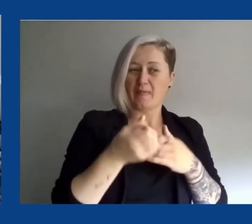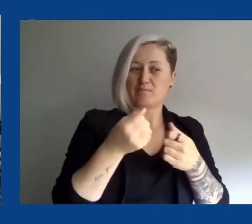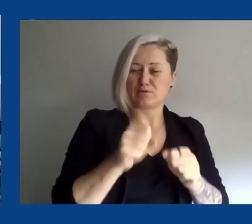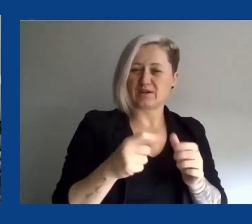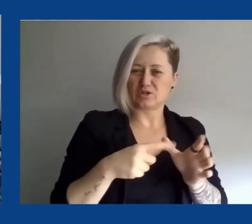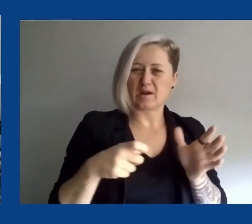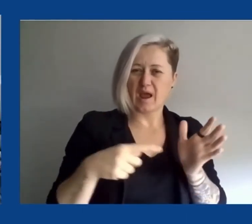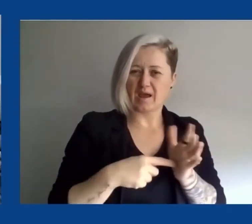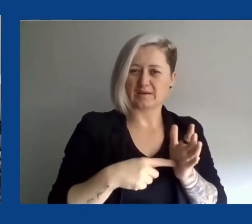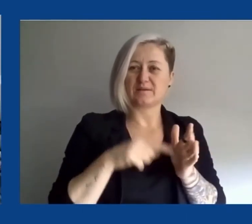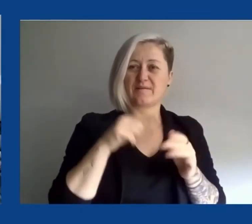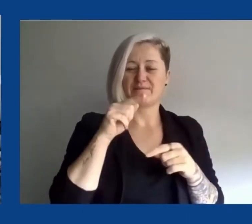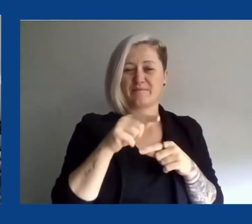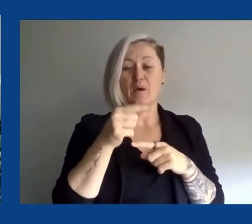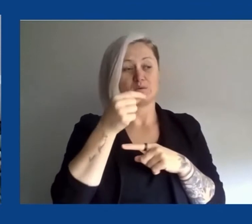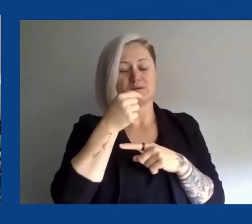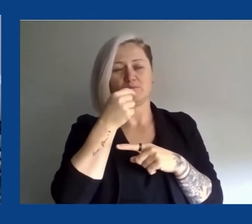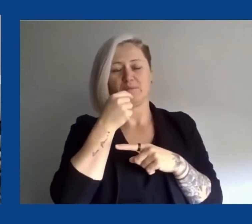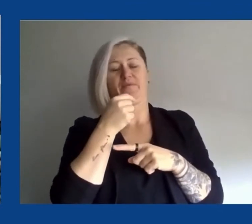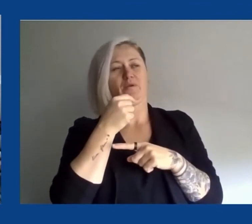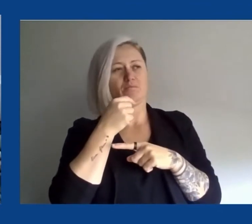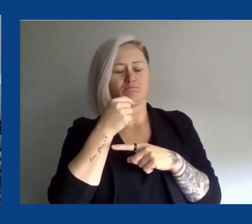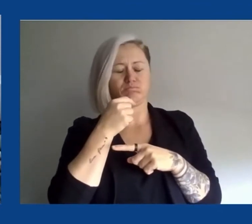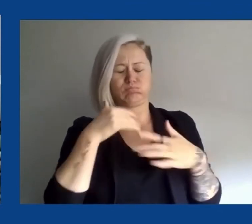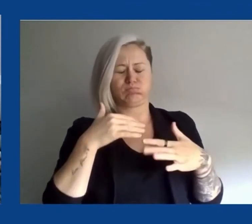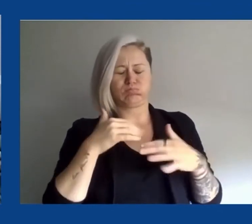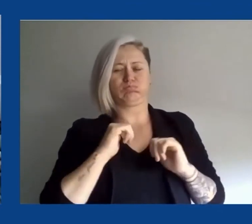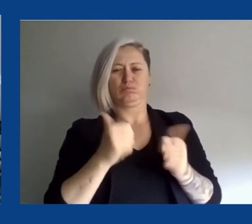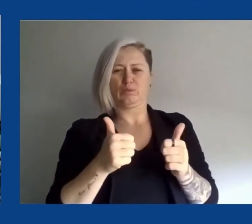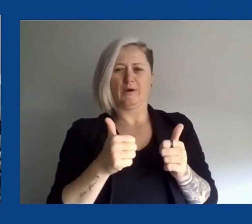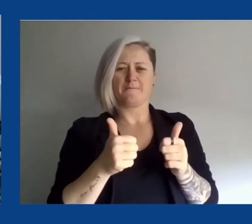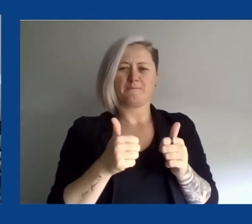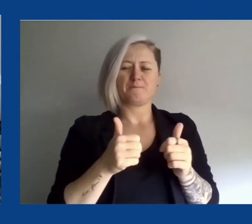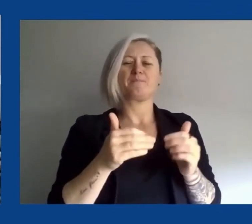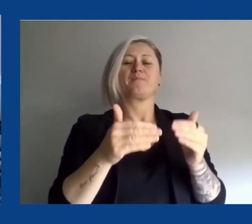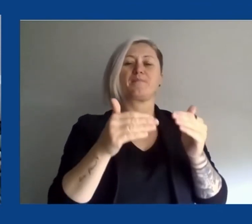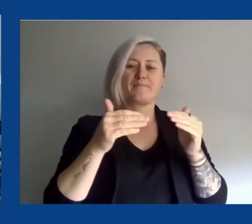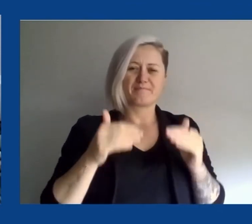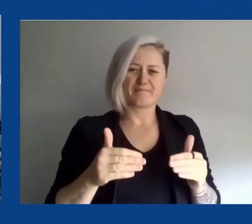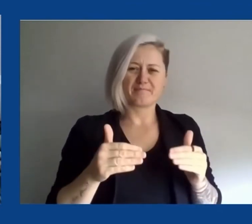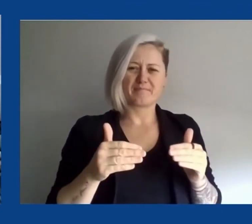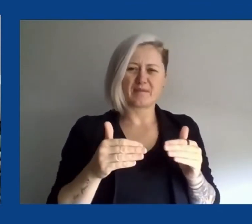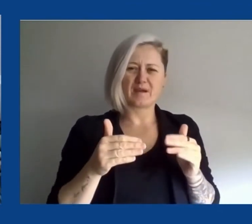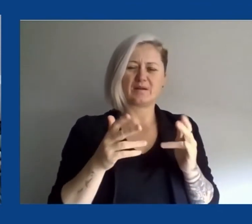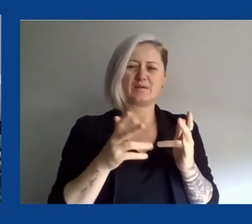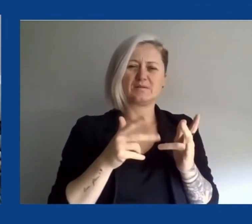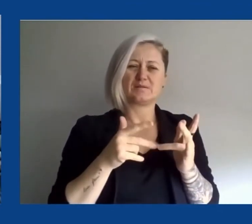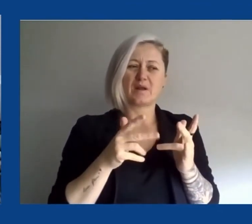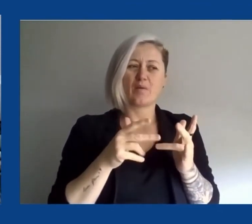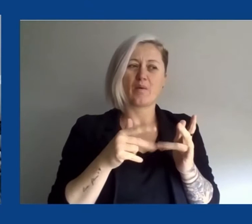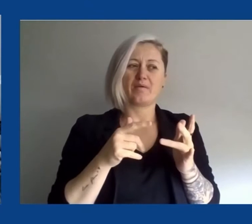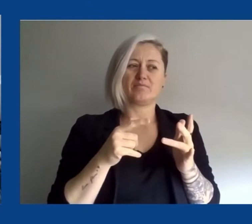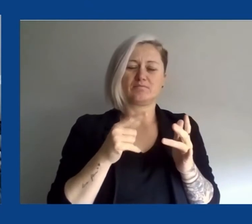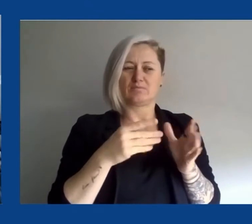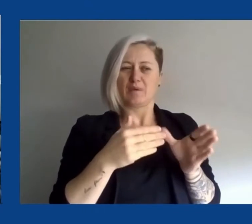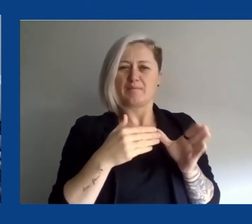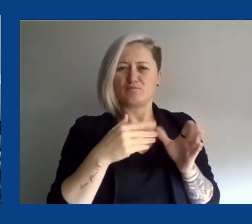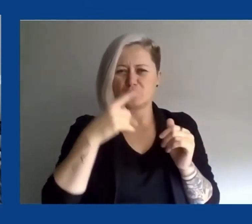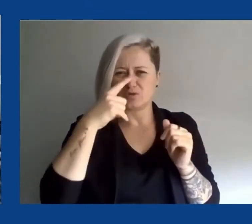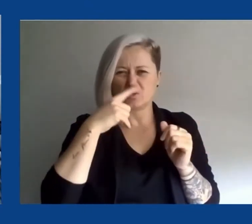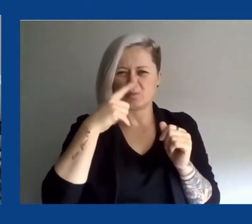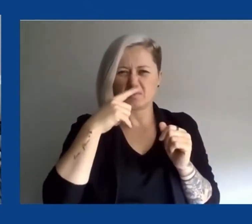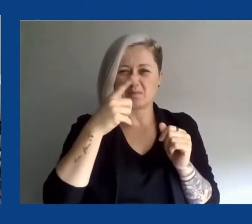And that was a bit of a rude awakening. And then it was another awakening that Aboriginal people could be in